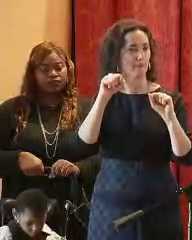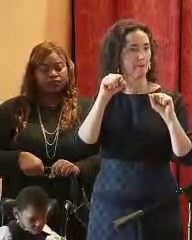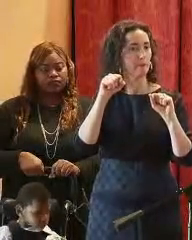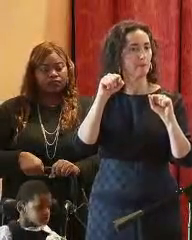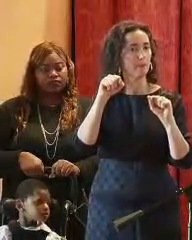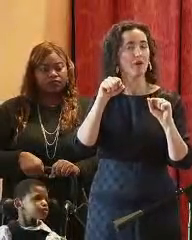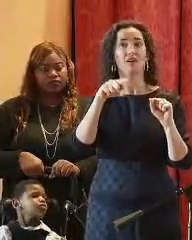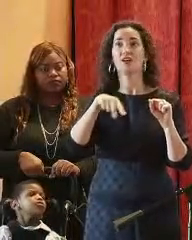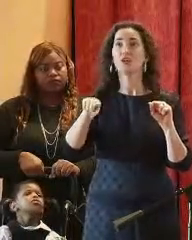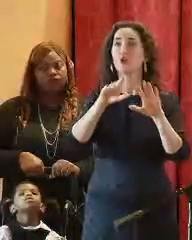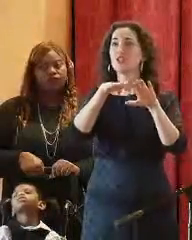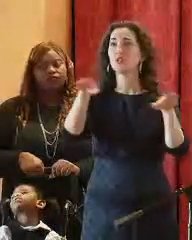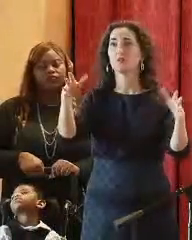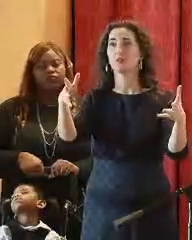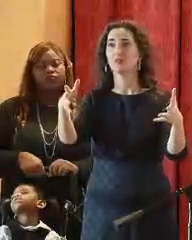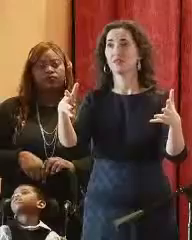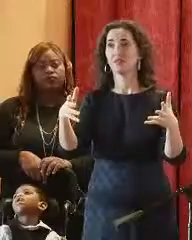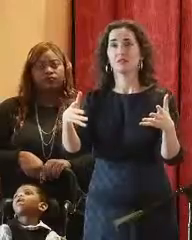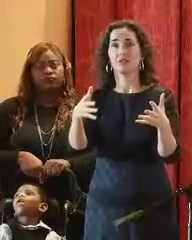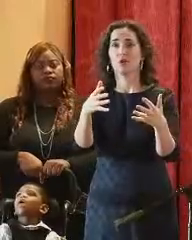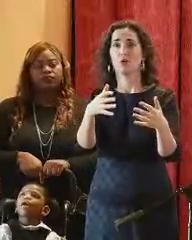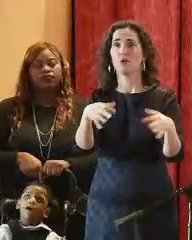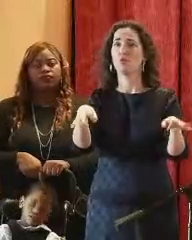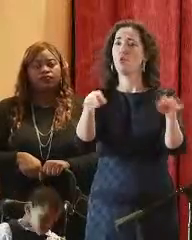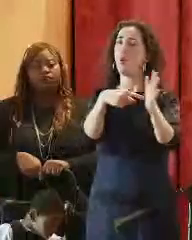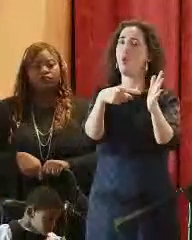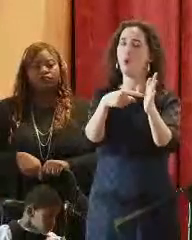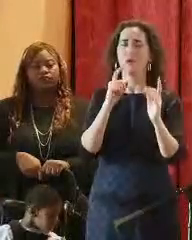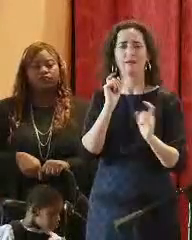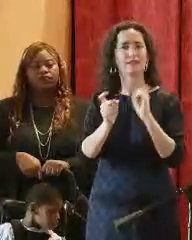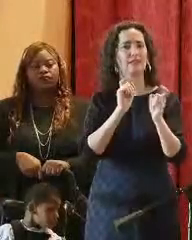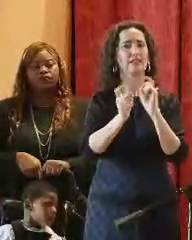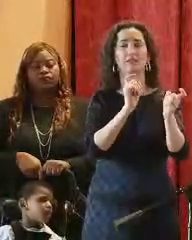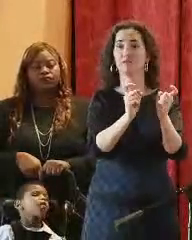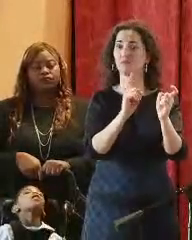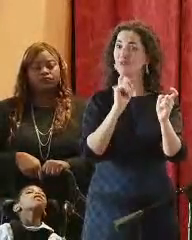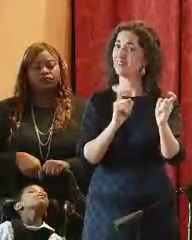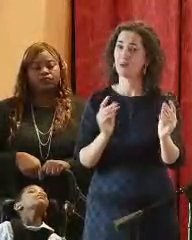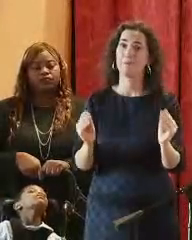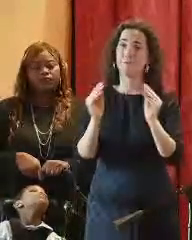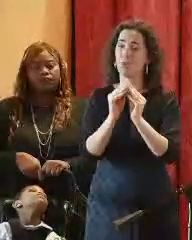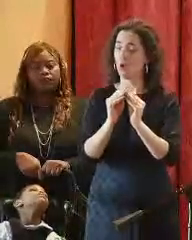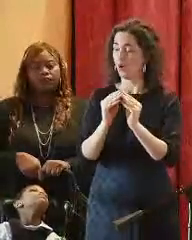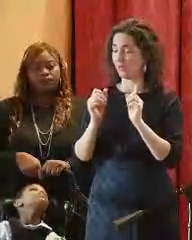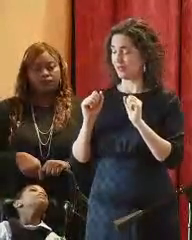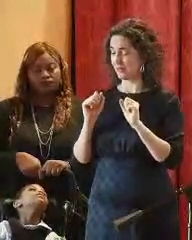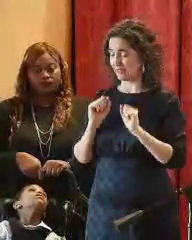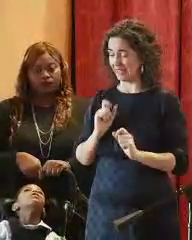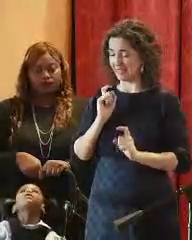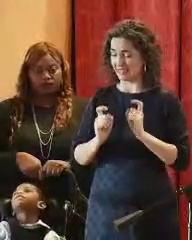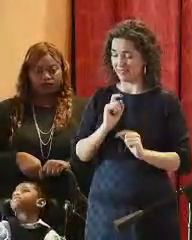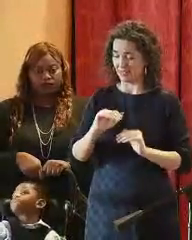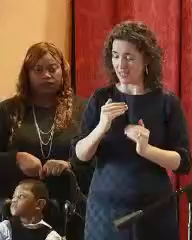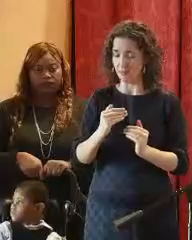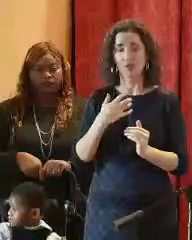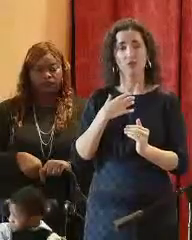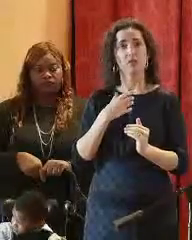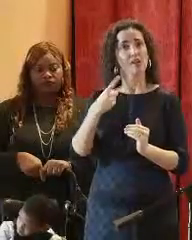They deserve everything we have to give, and they deserve much more than we are able to give.